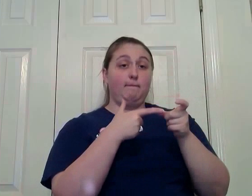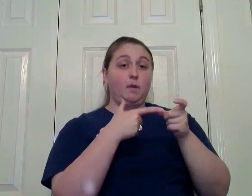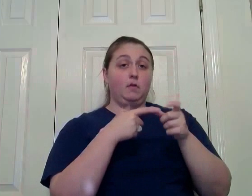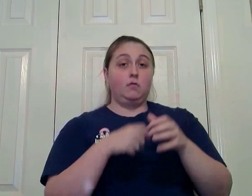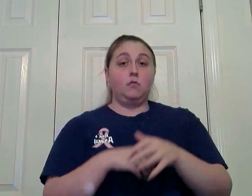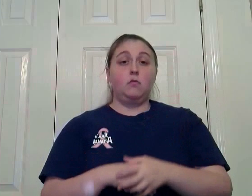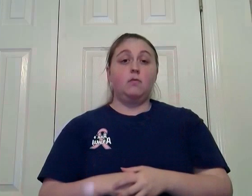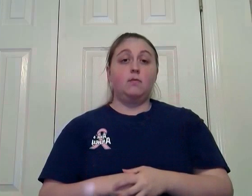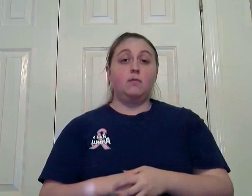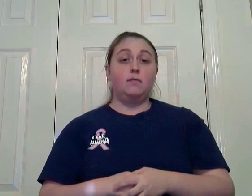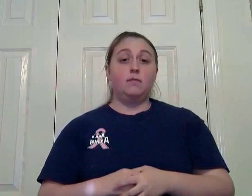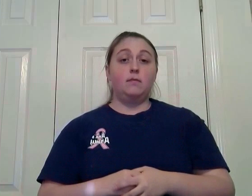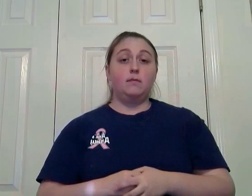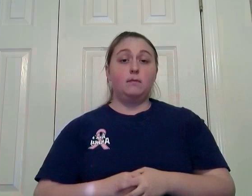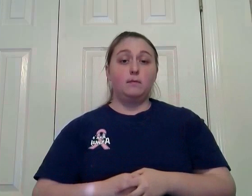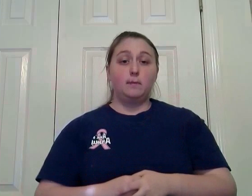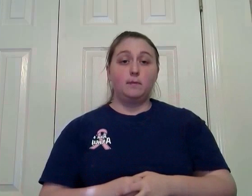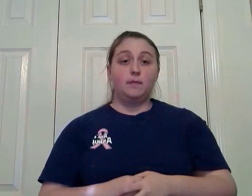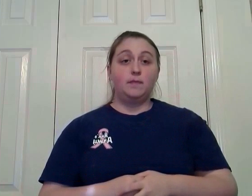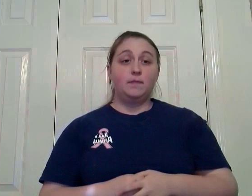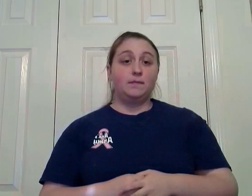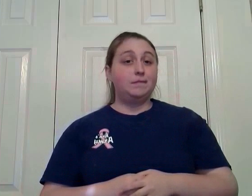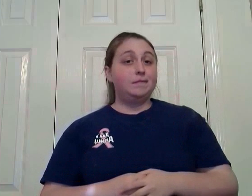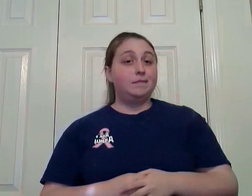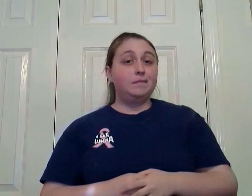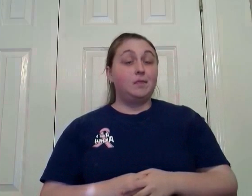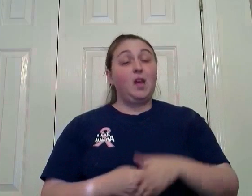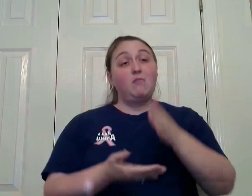That's part of the challenge and the fun of sailing.